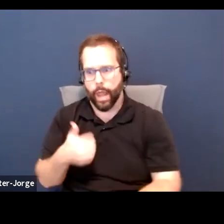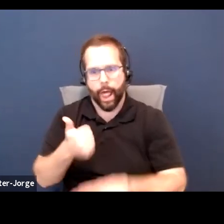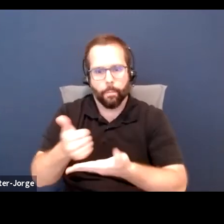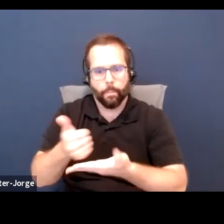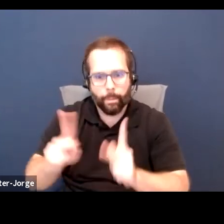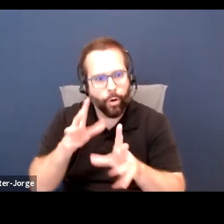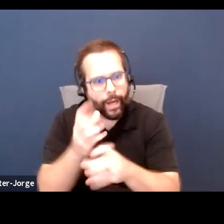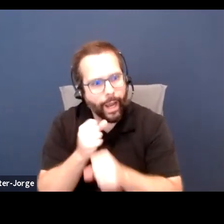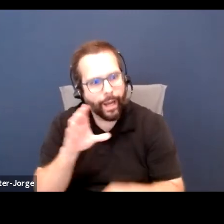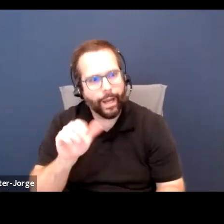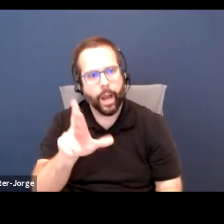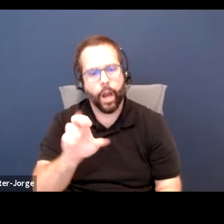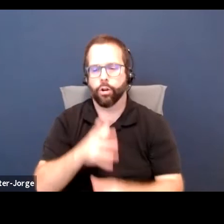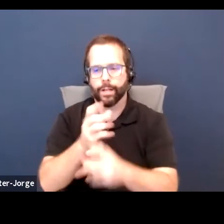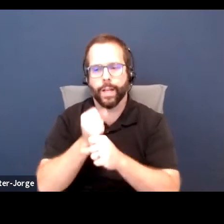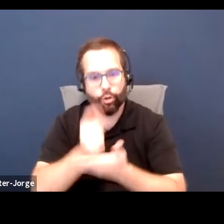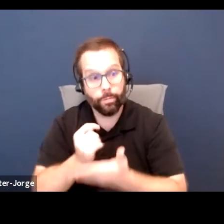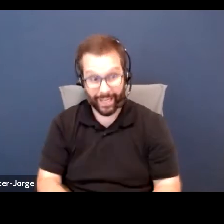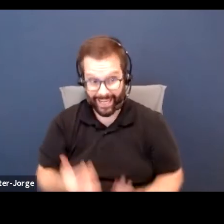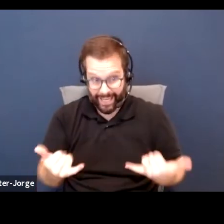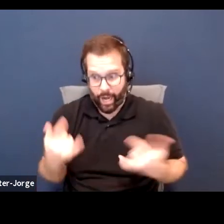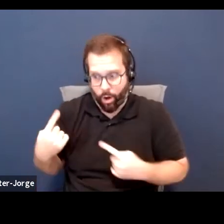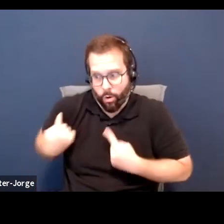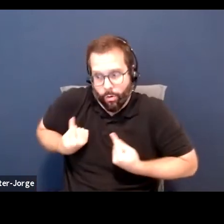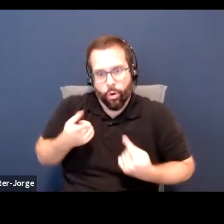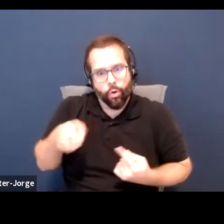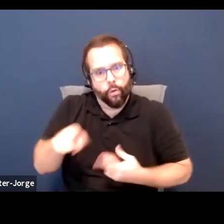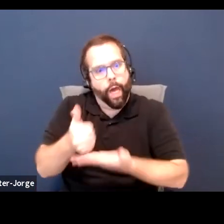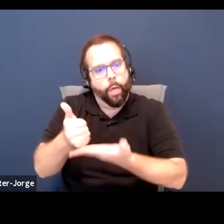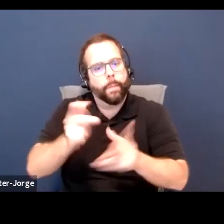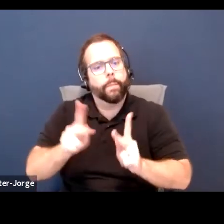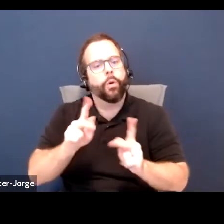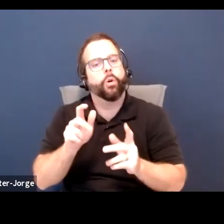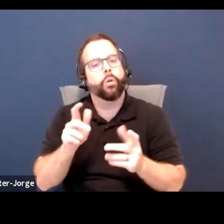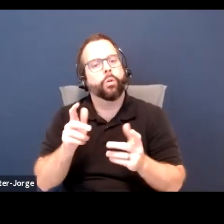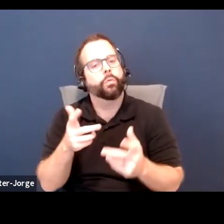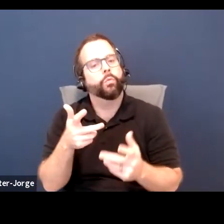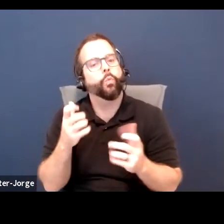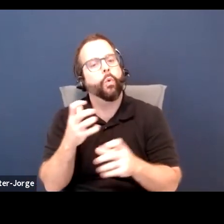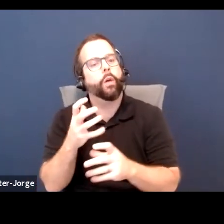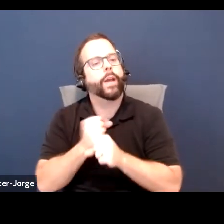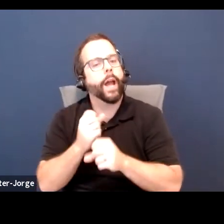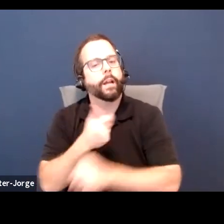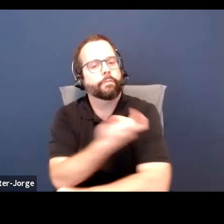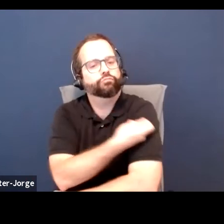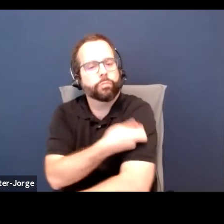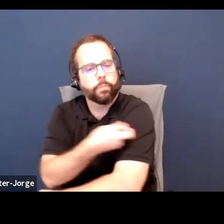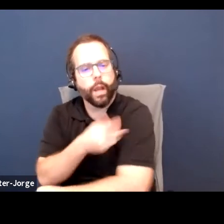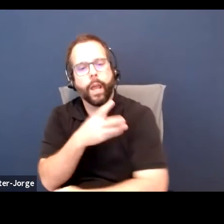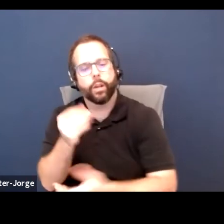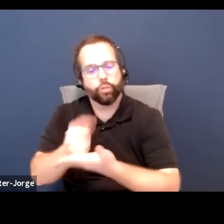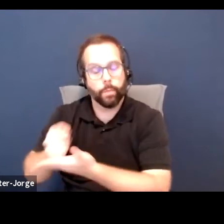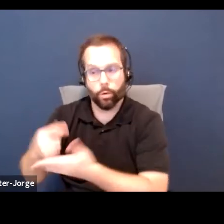get vaccinated. So for all you do, thank you, and I am so grateful. And I just want to say we